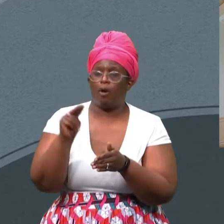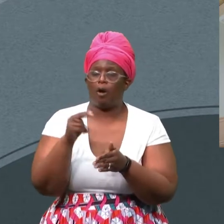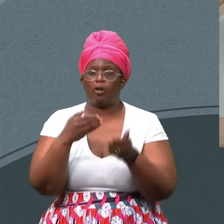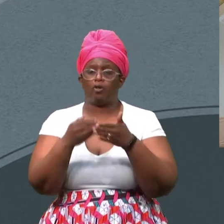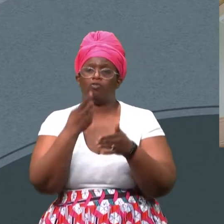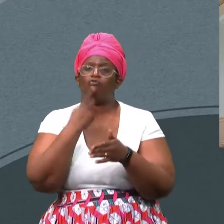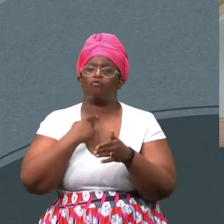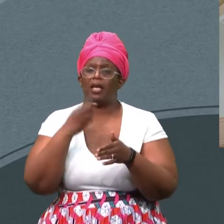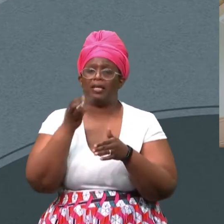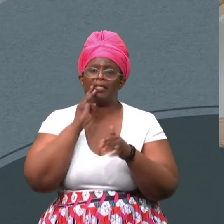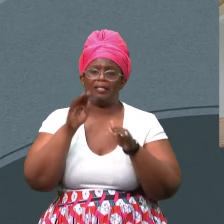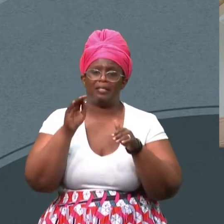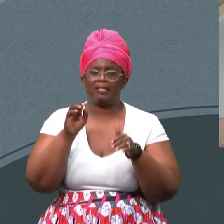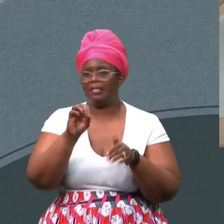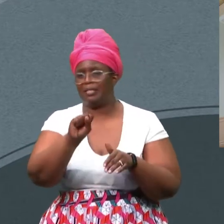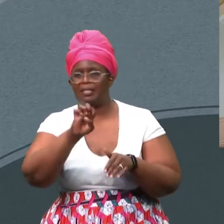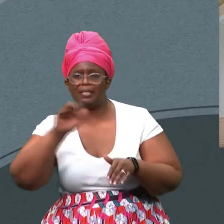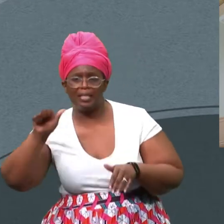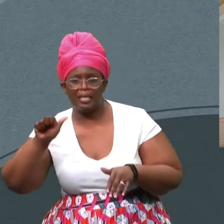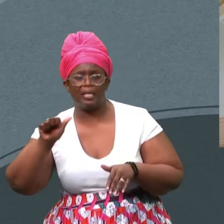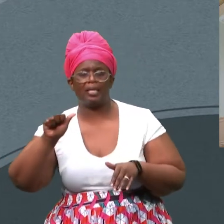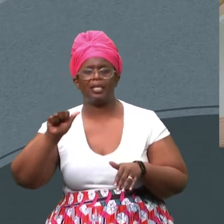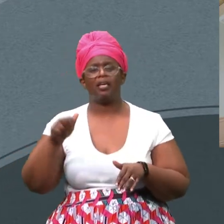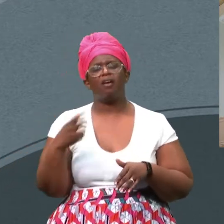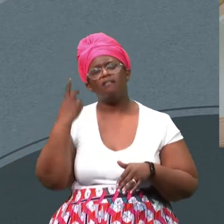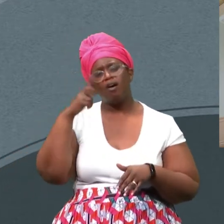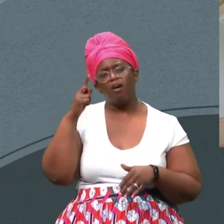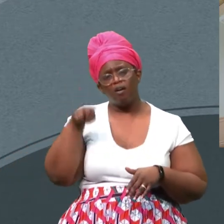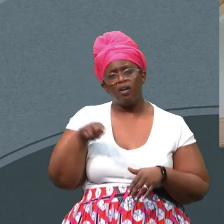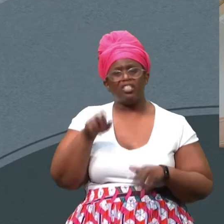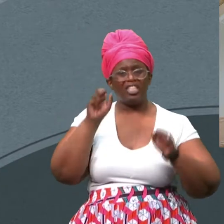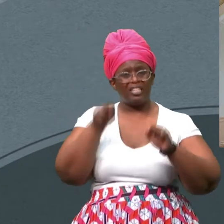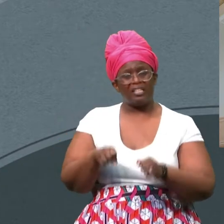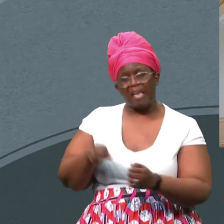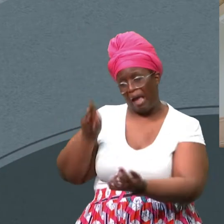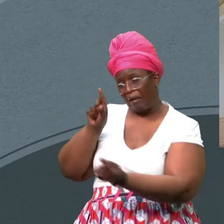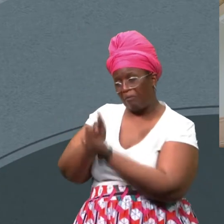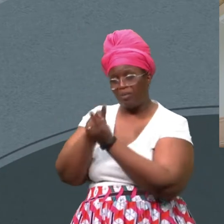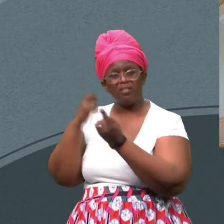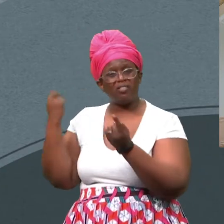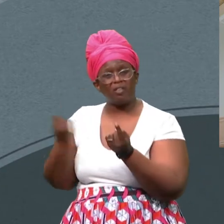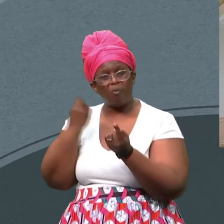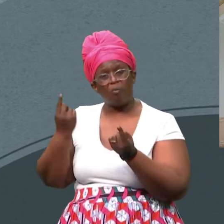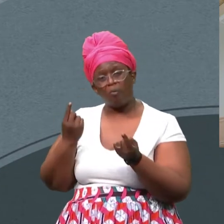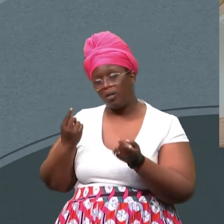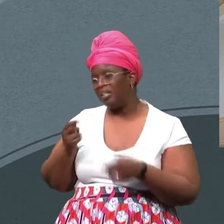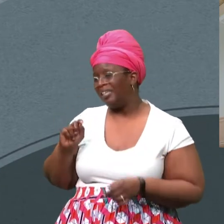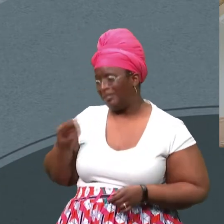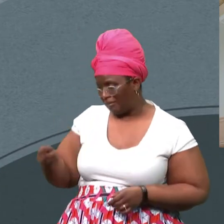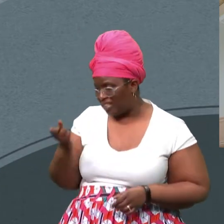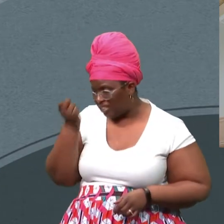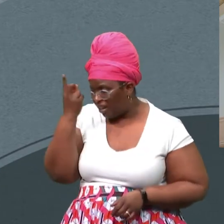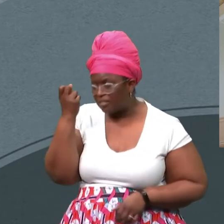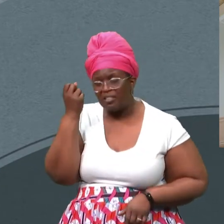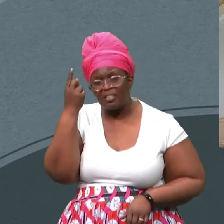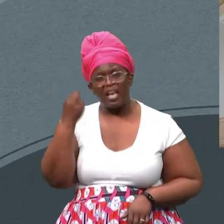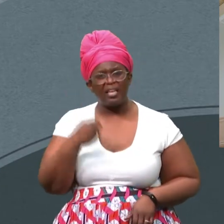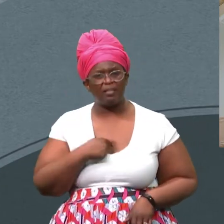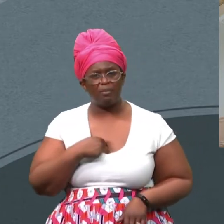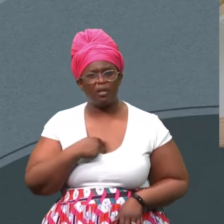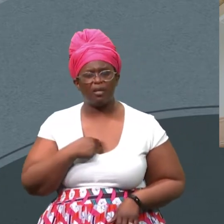lowest point on earth. All of this to just get around somebody that can understand what I'm dealing with.